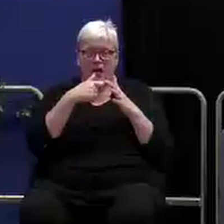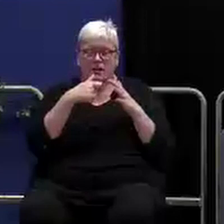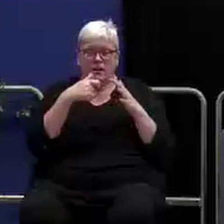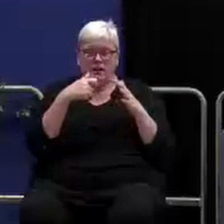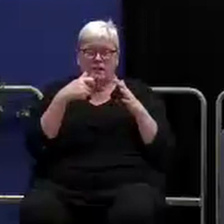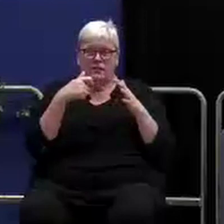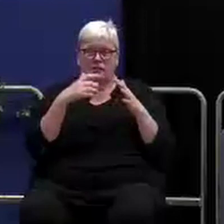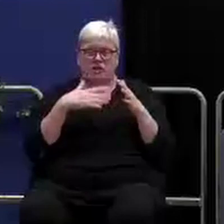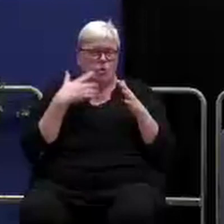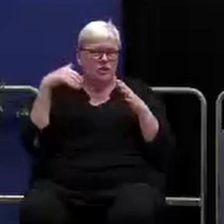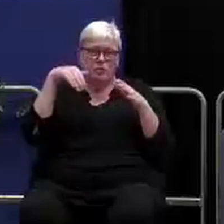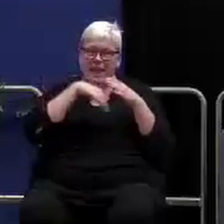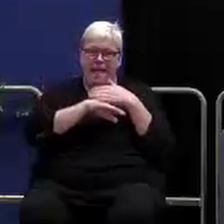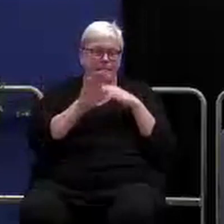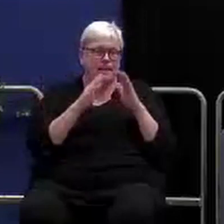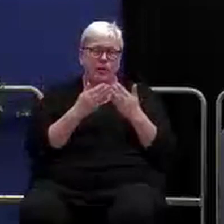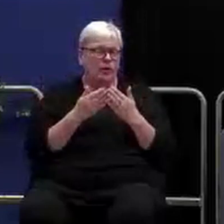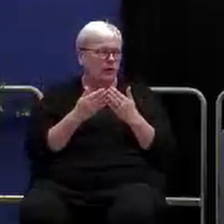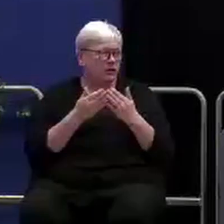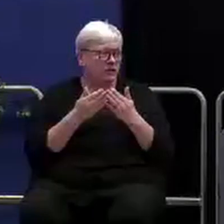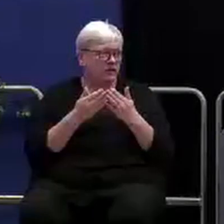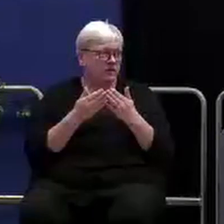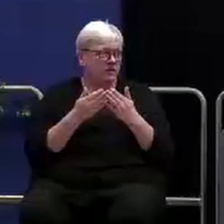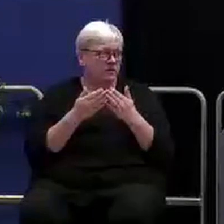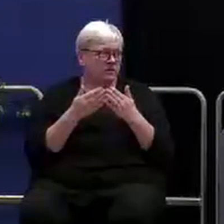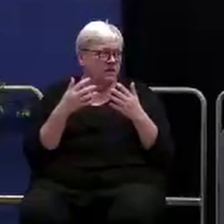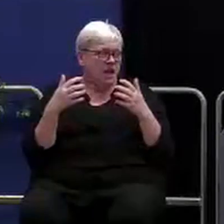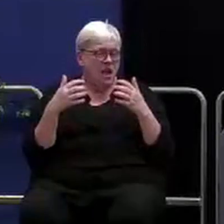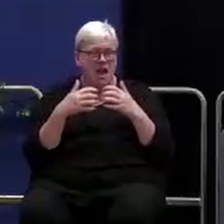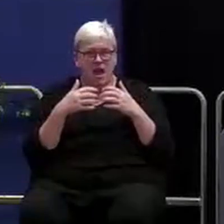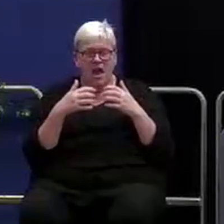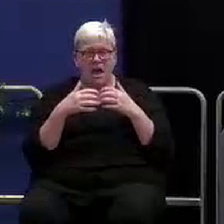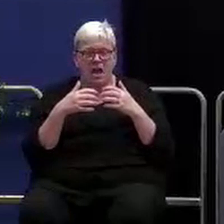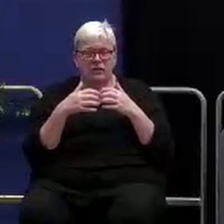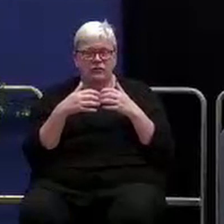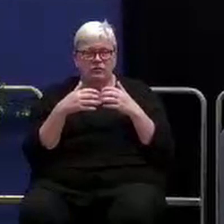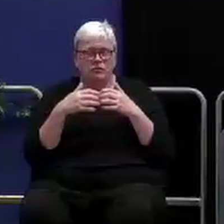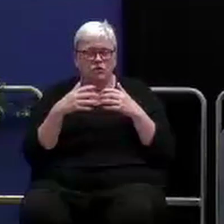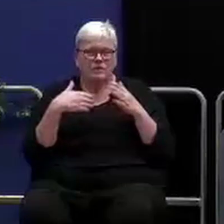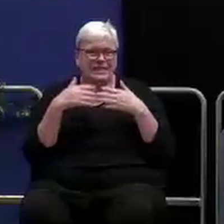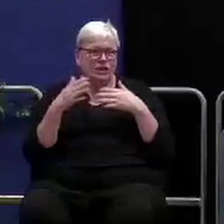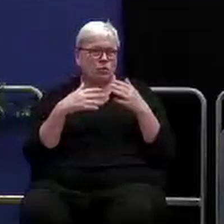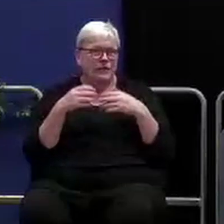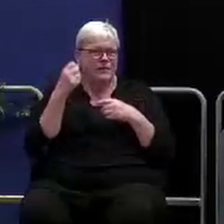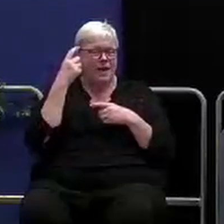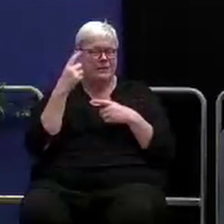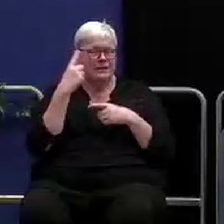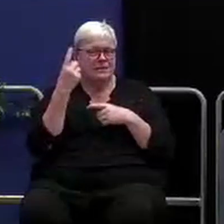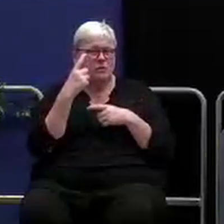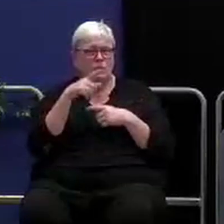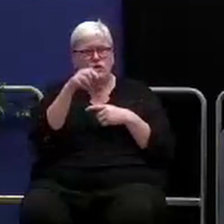the both of you deal with the idea that someone you know might read your things? Because that seems terrifying to